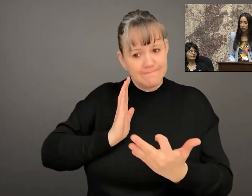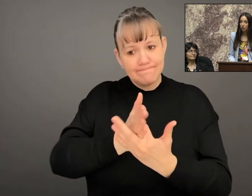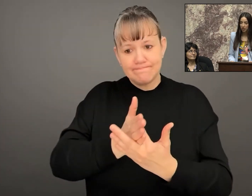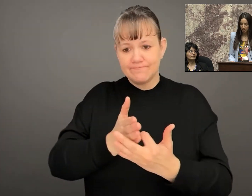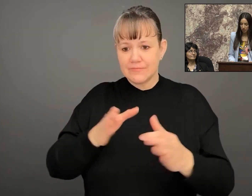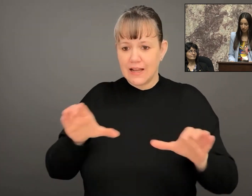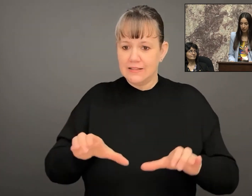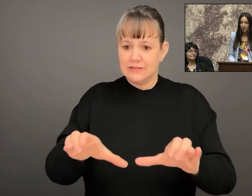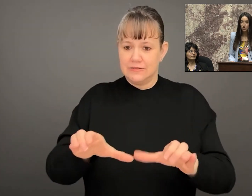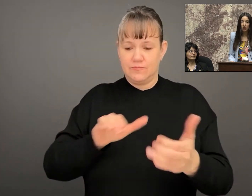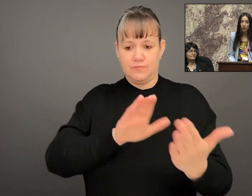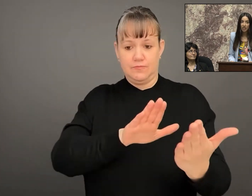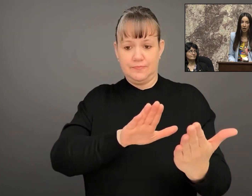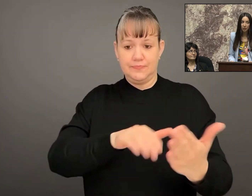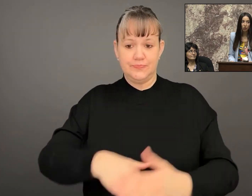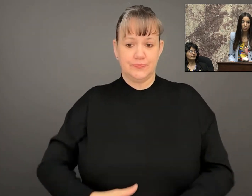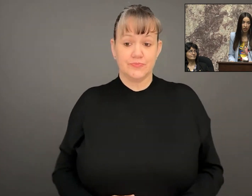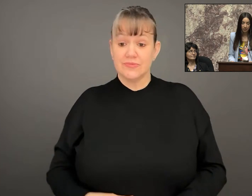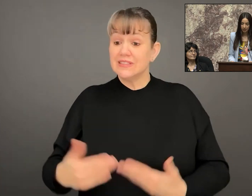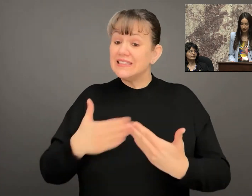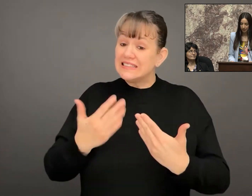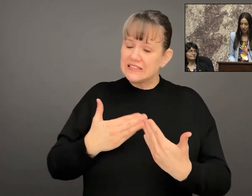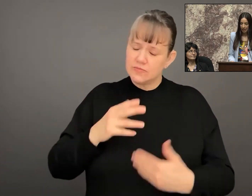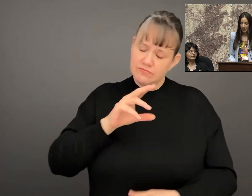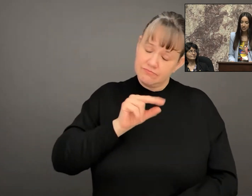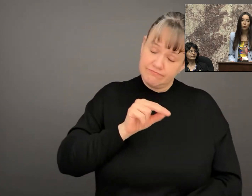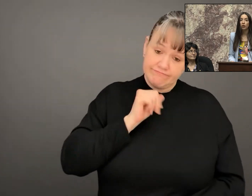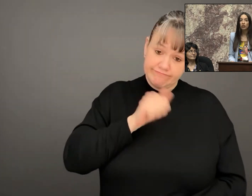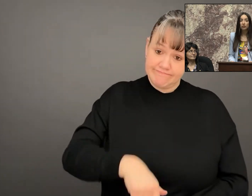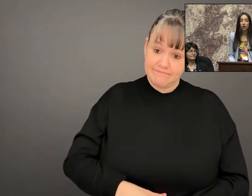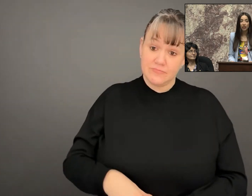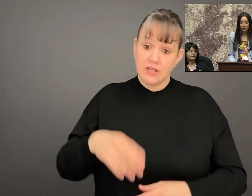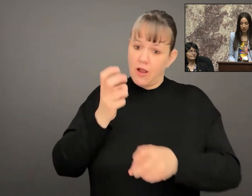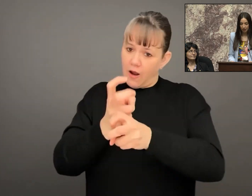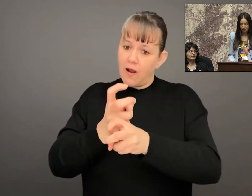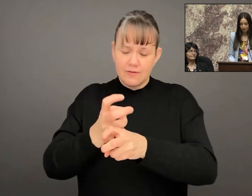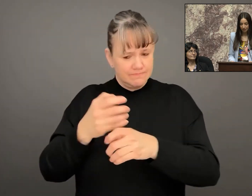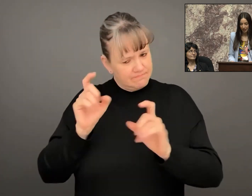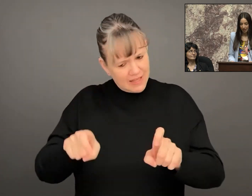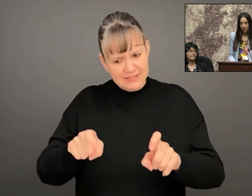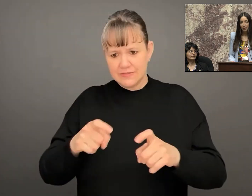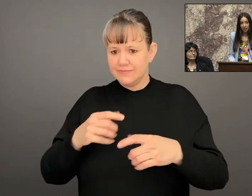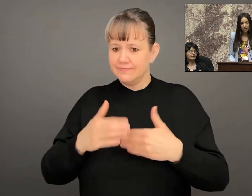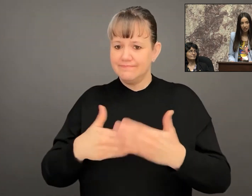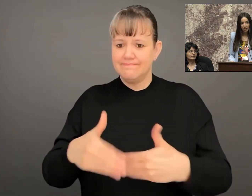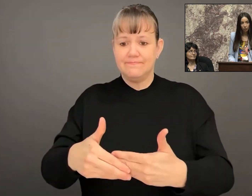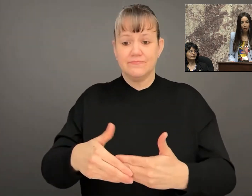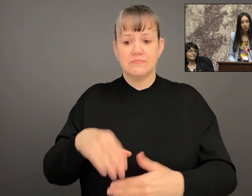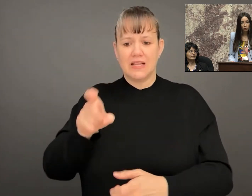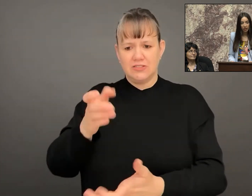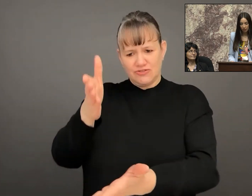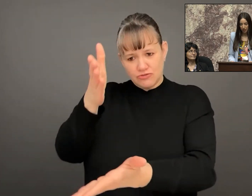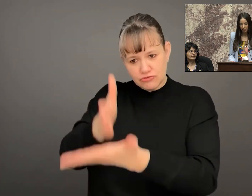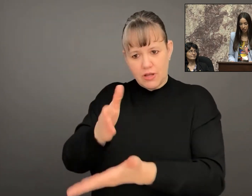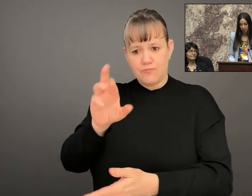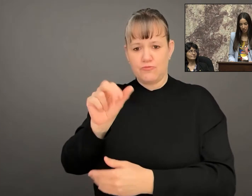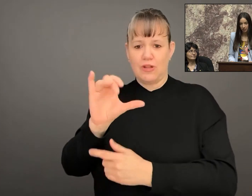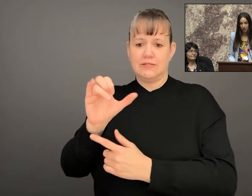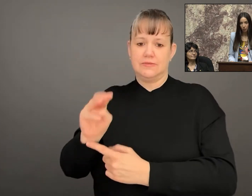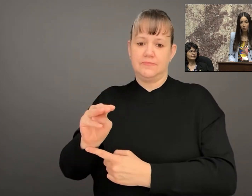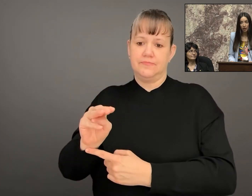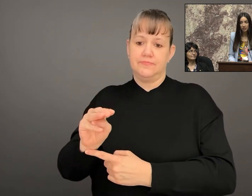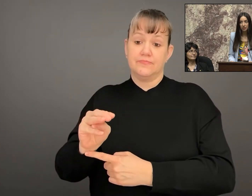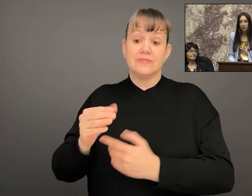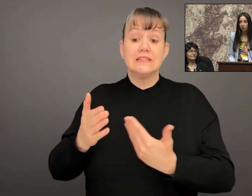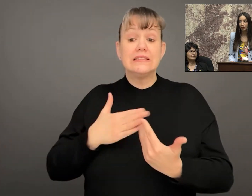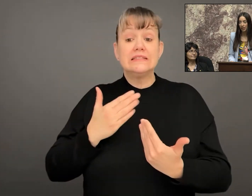racial discrimination is not going to happen overnight. It is the work of our lifetime. But if we are truly committed to justice,